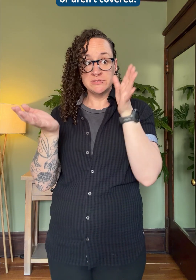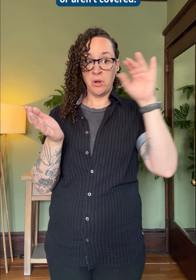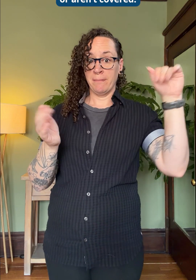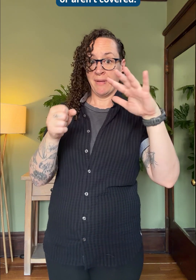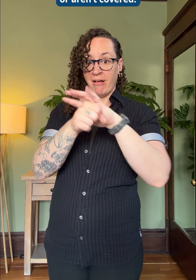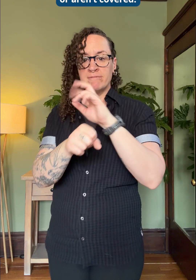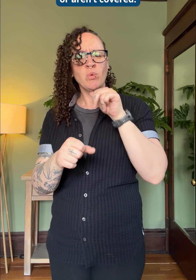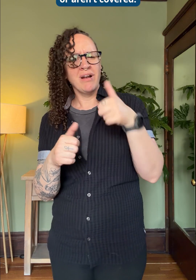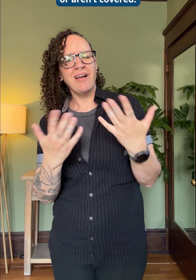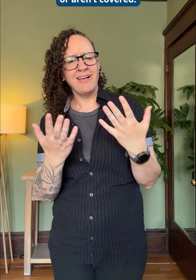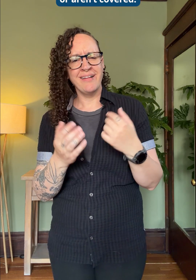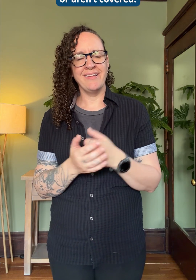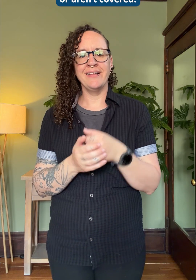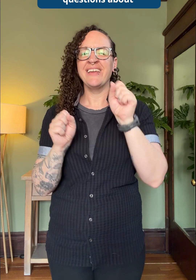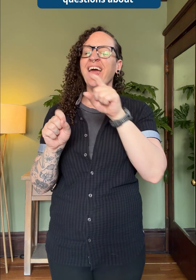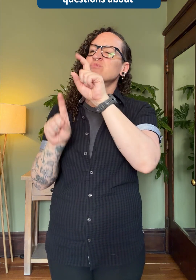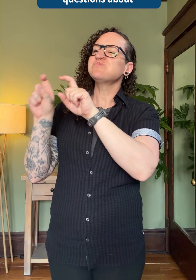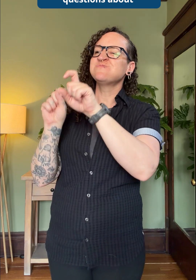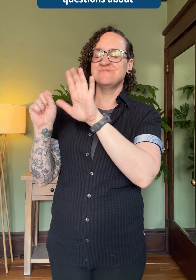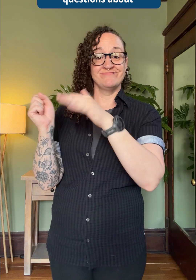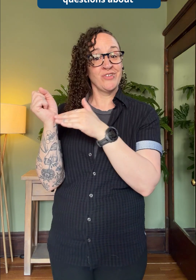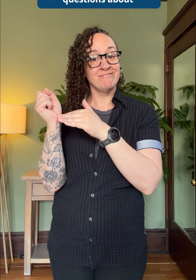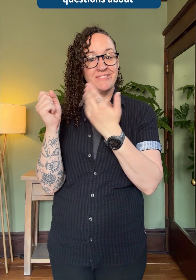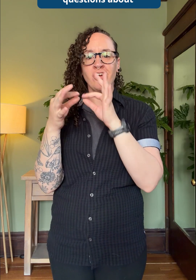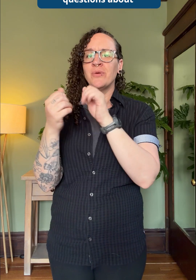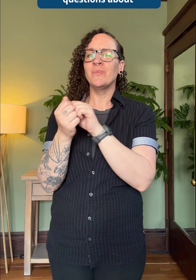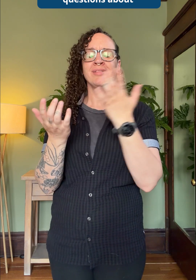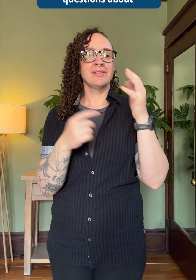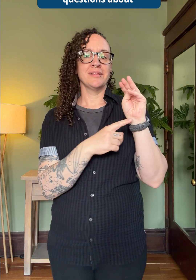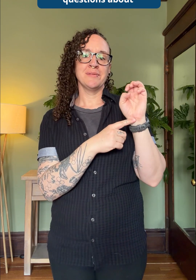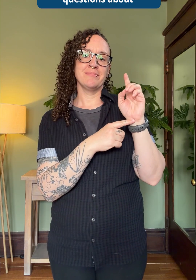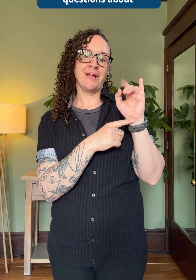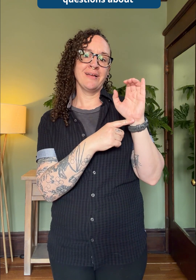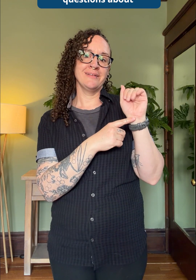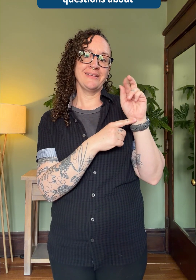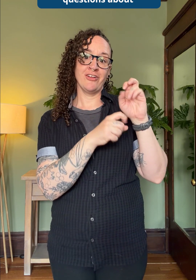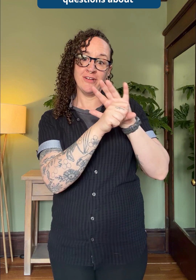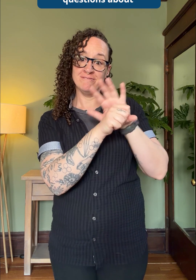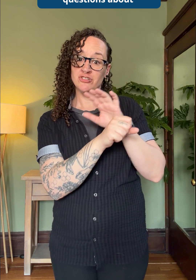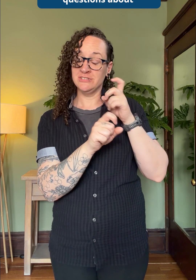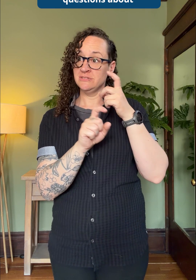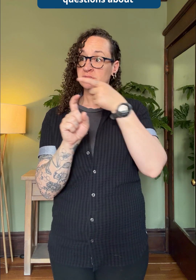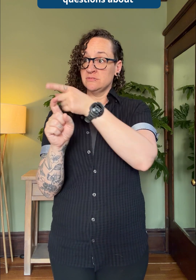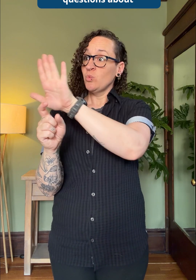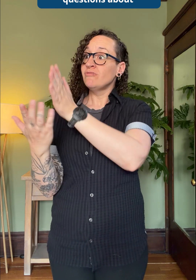or aren't covered. You can ask your provider questions about Medicare coverage for recommended treatment.